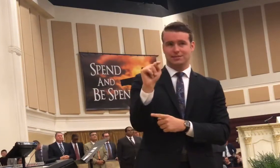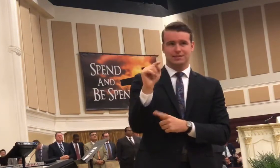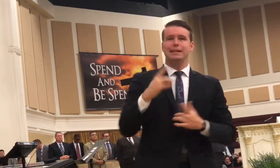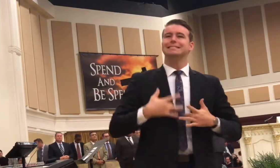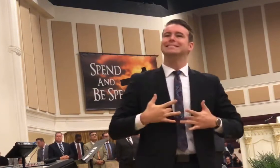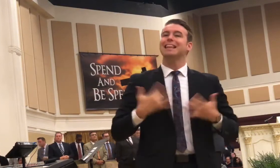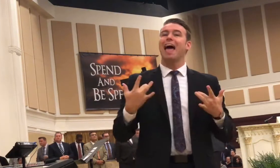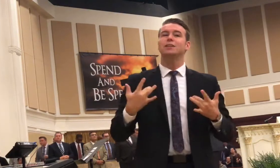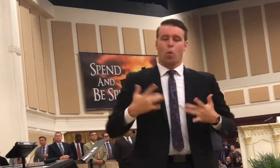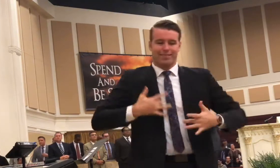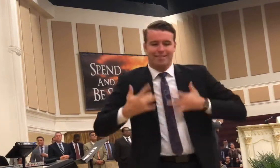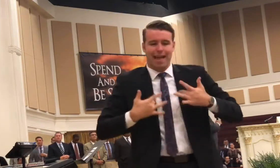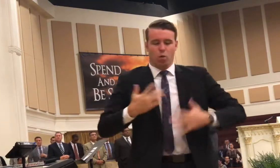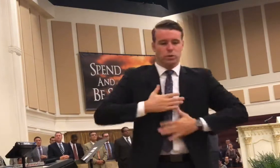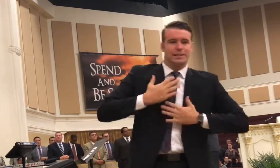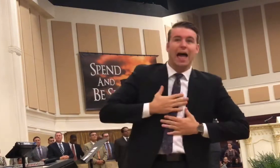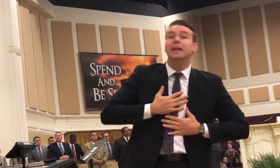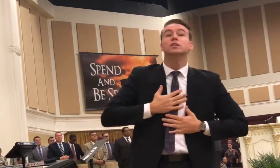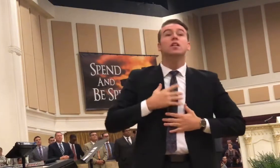Delight thyself.